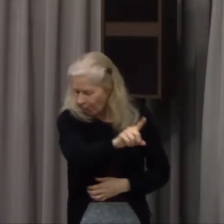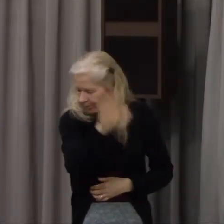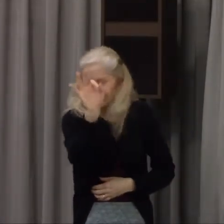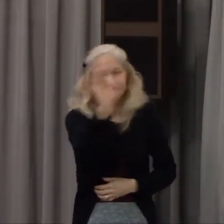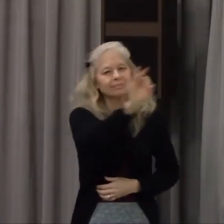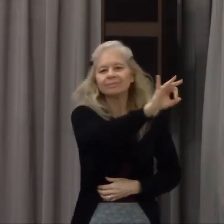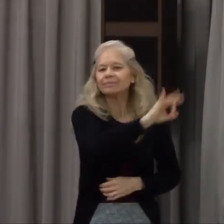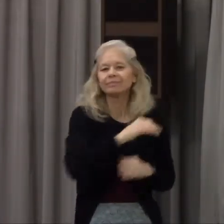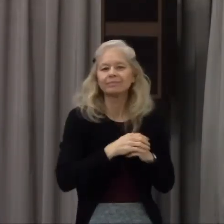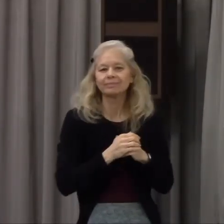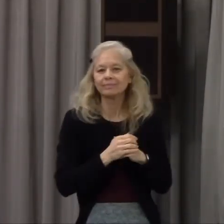receiver.